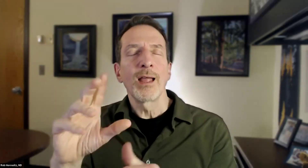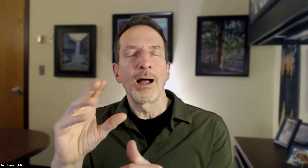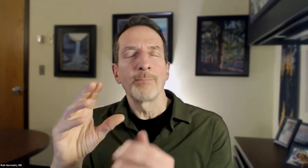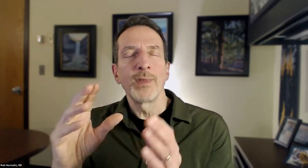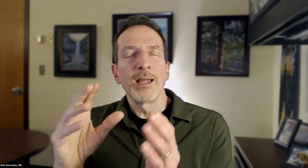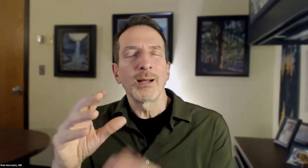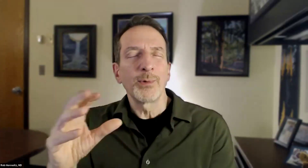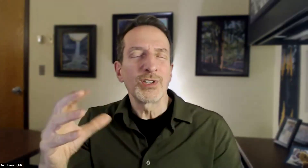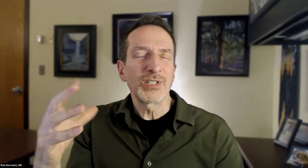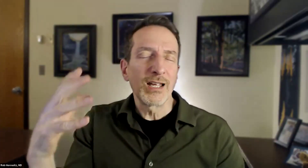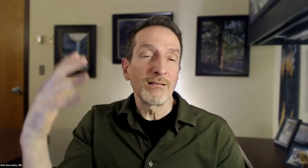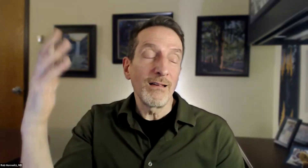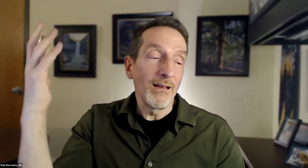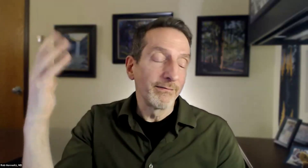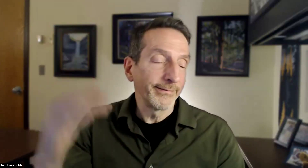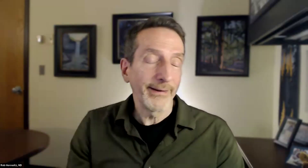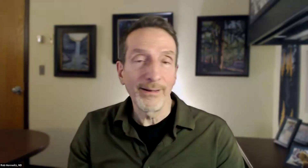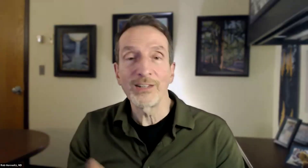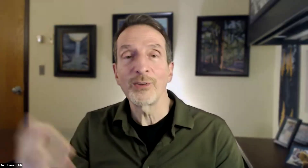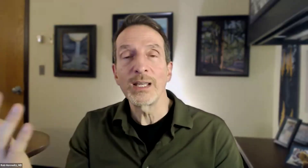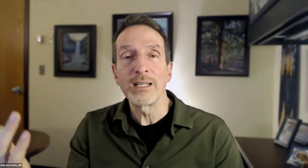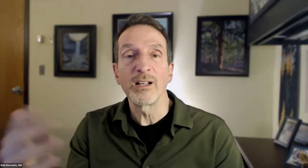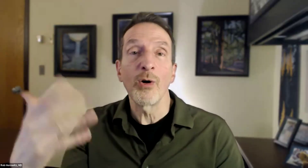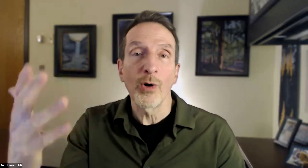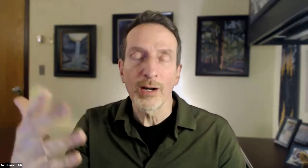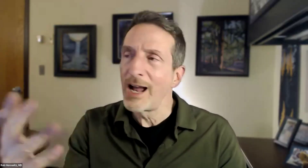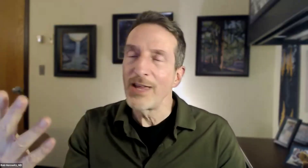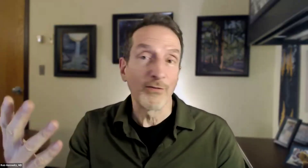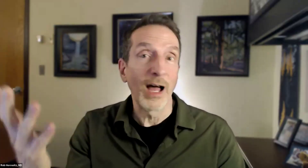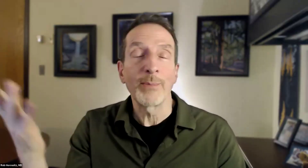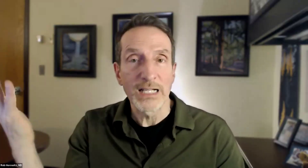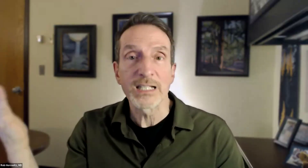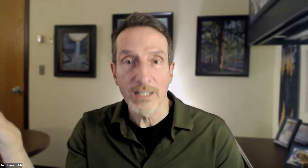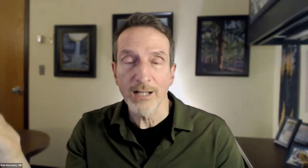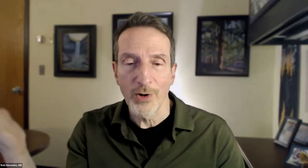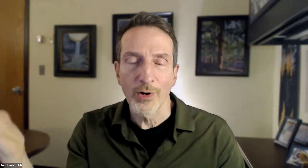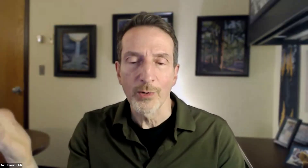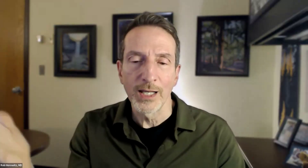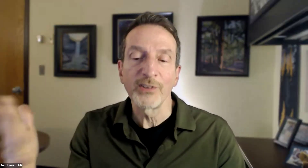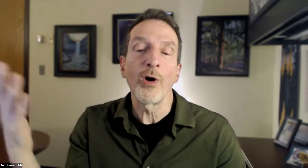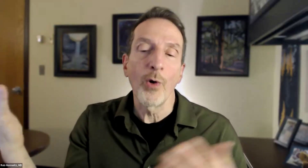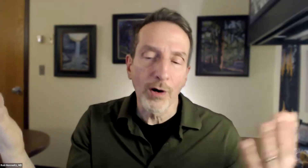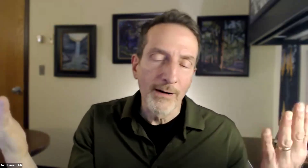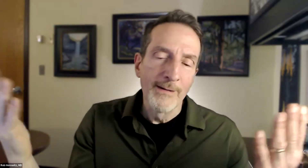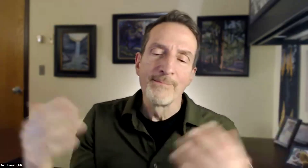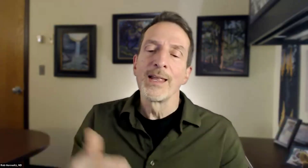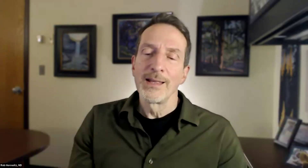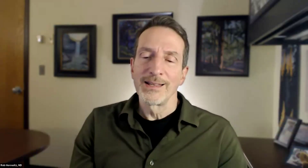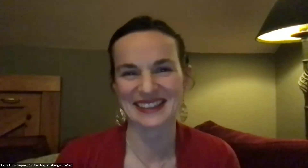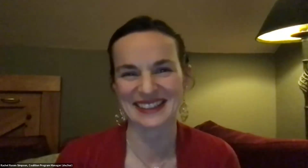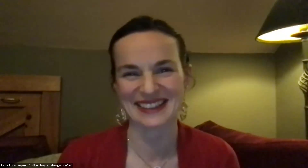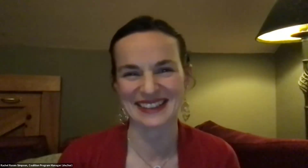five, emerge saying, yeah, what's the big deal? Or God, that vomiting sucked, Horowitz.